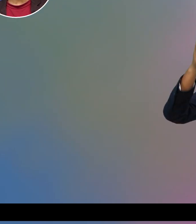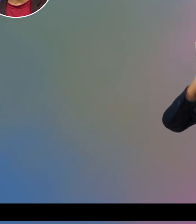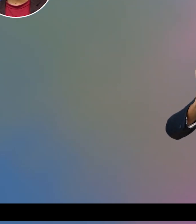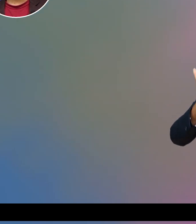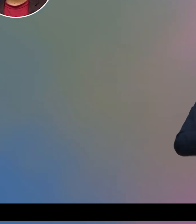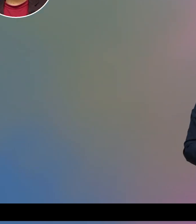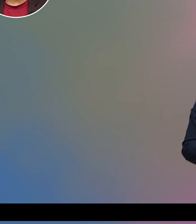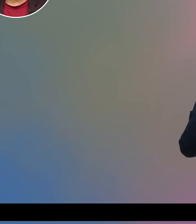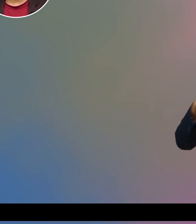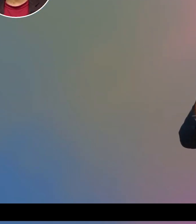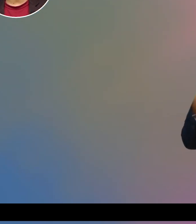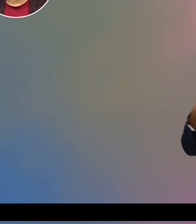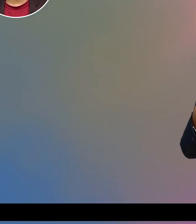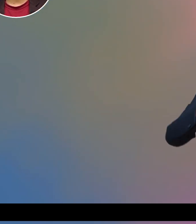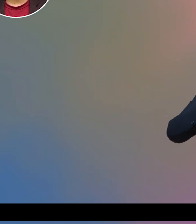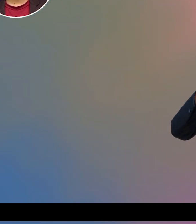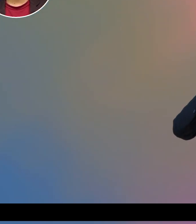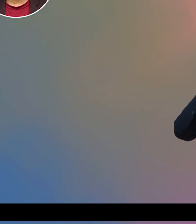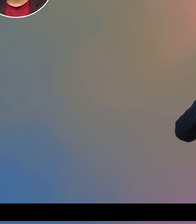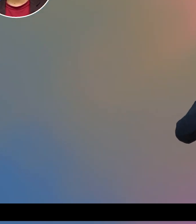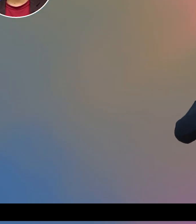is called a sea cliff.